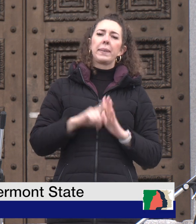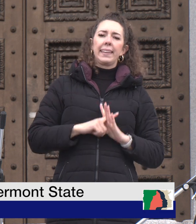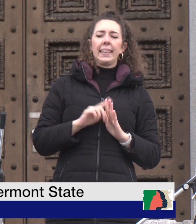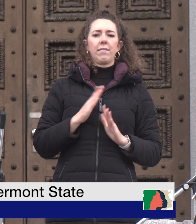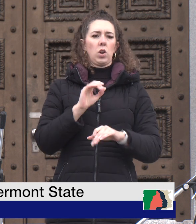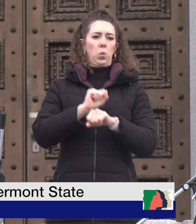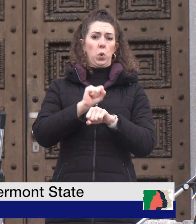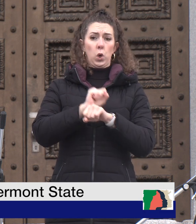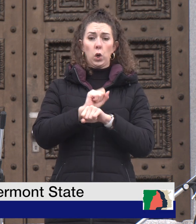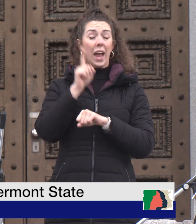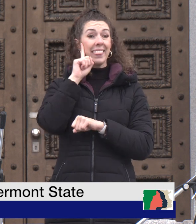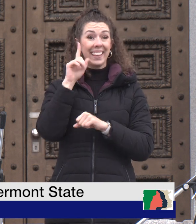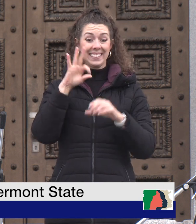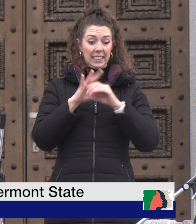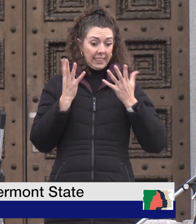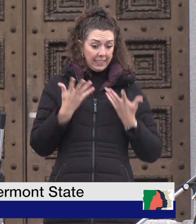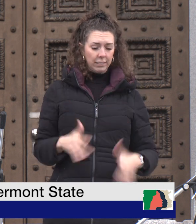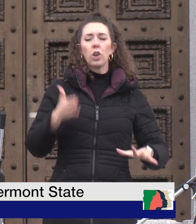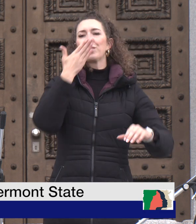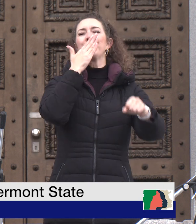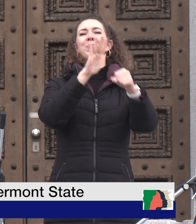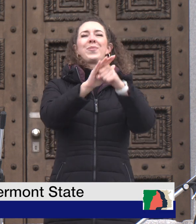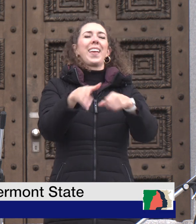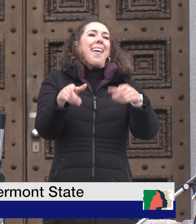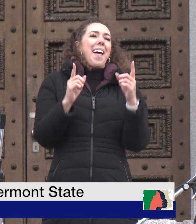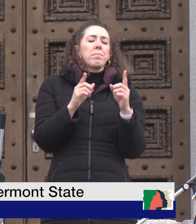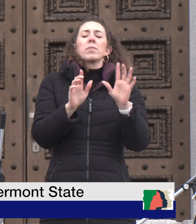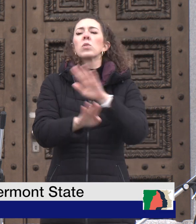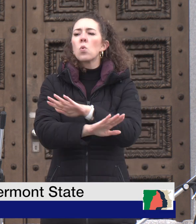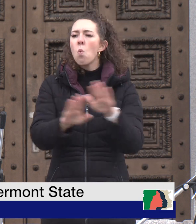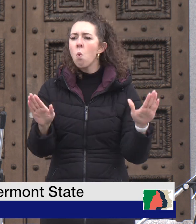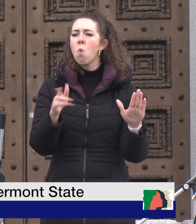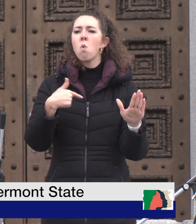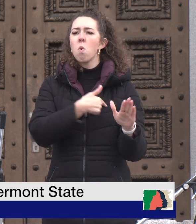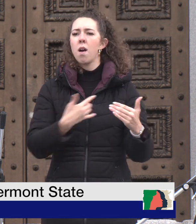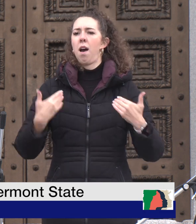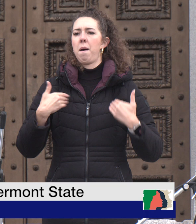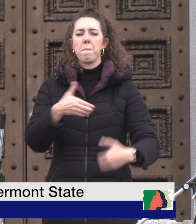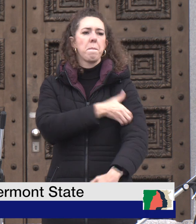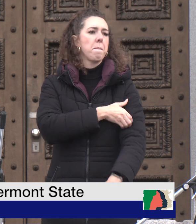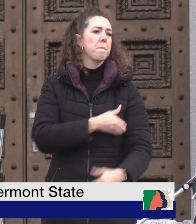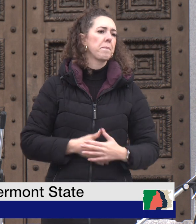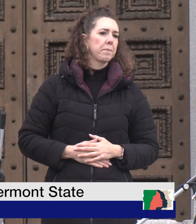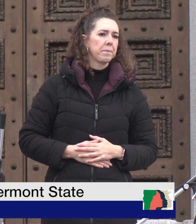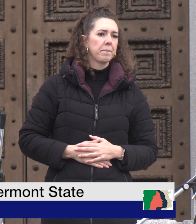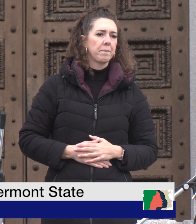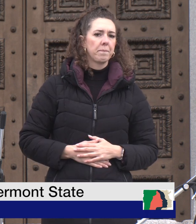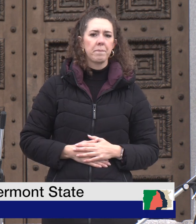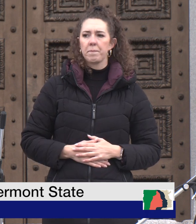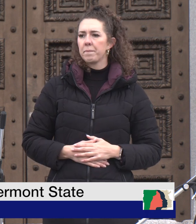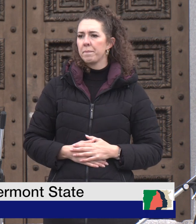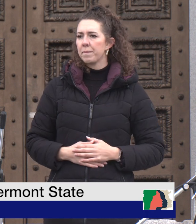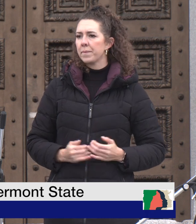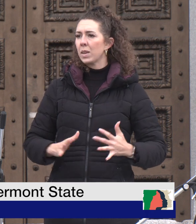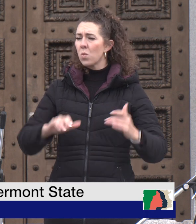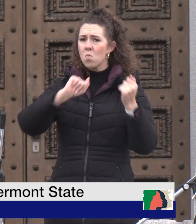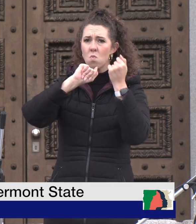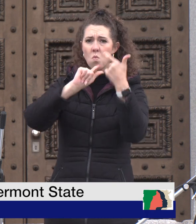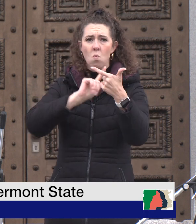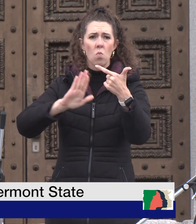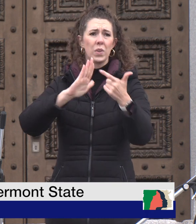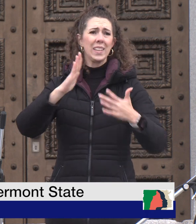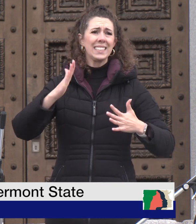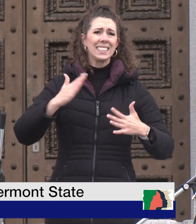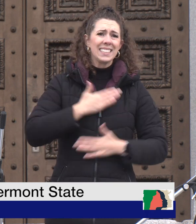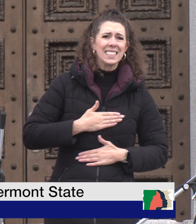transcend the election. And we must remember that we always hold the power. Let's harness our collective energy, passion, and